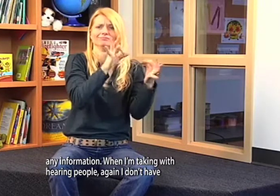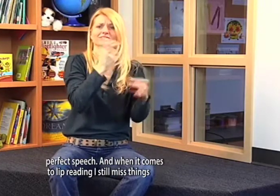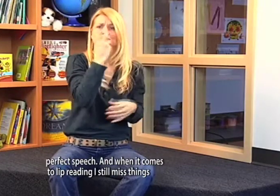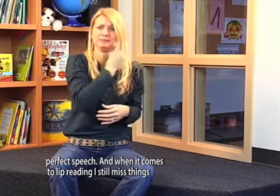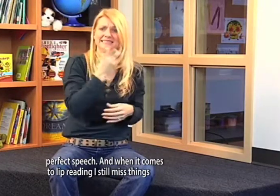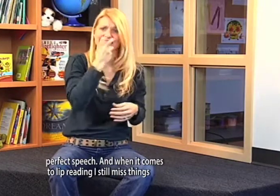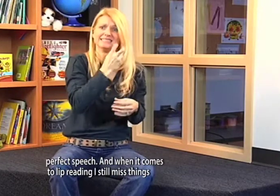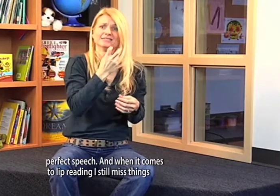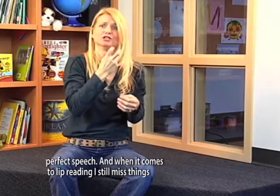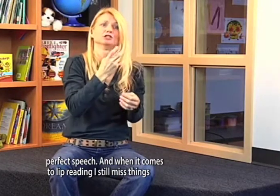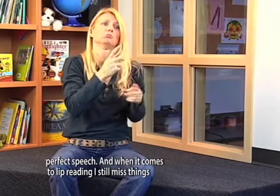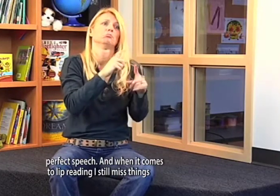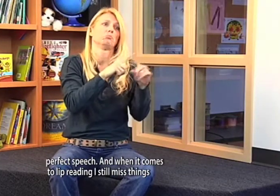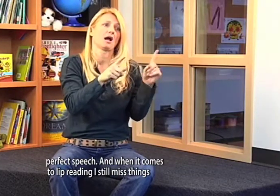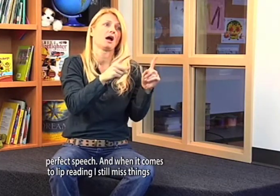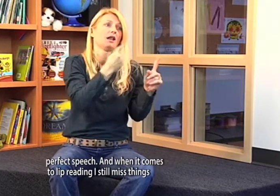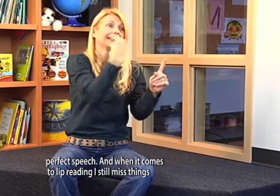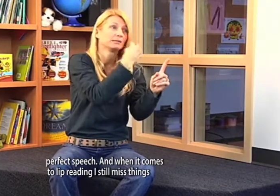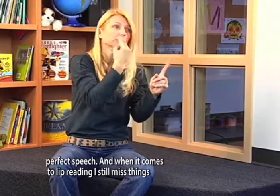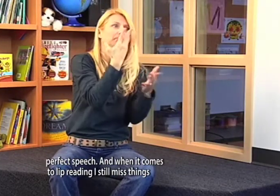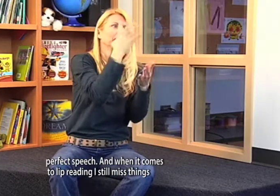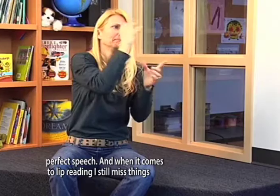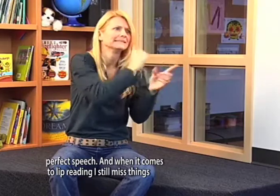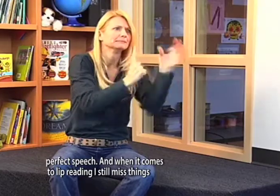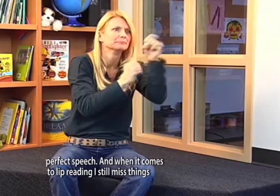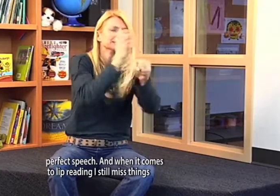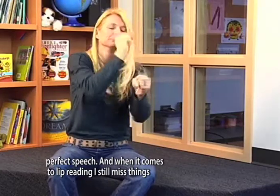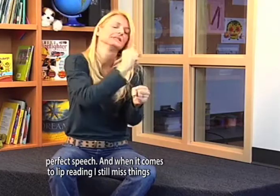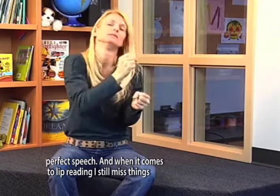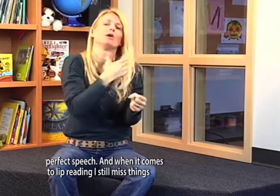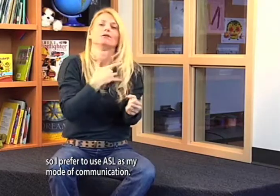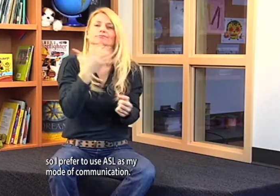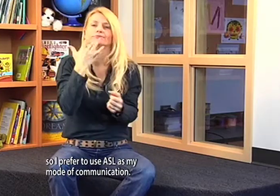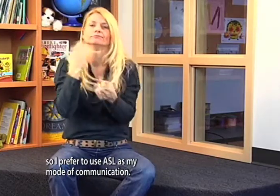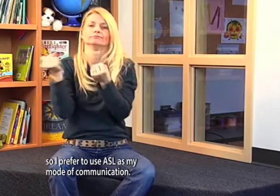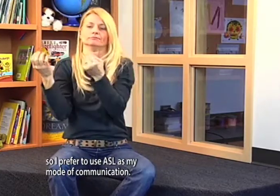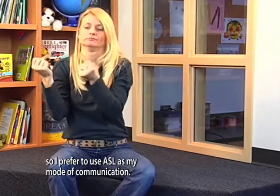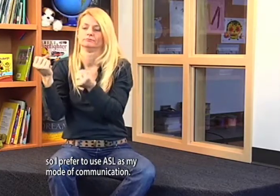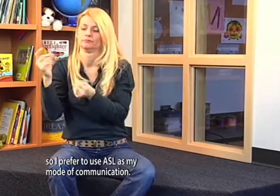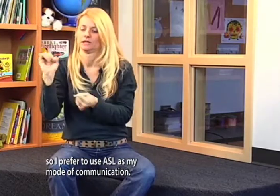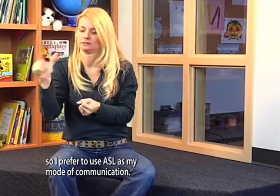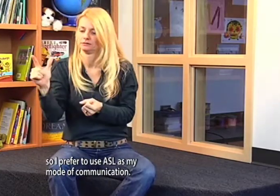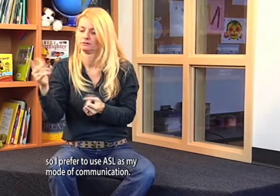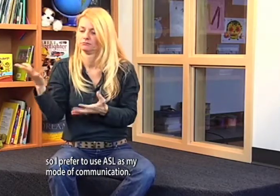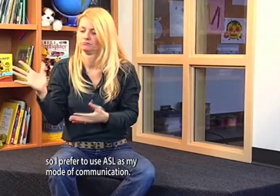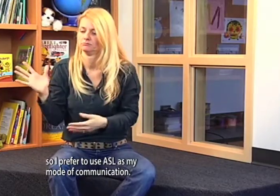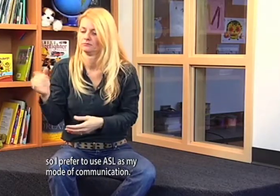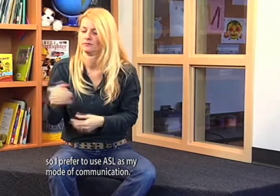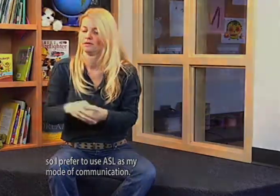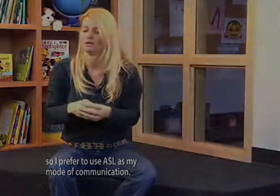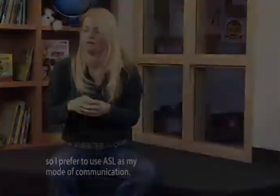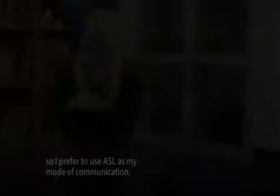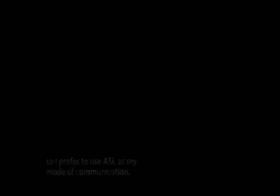don't have perfect speech. And when it comes to lip reading, I still miss things. So I prefer to use ASL as my mode of communication.